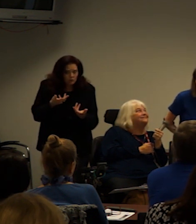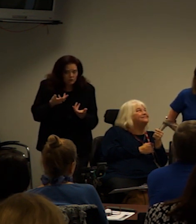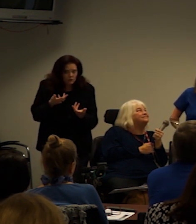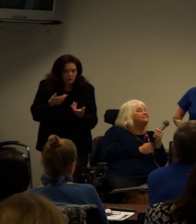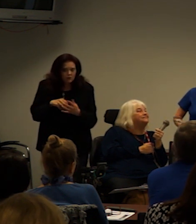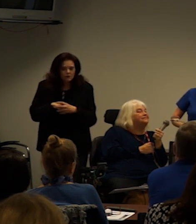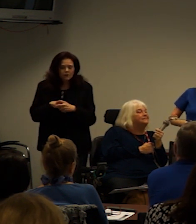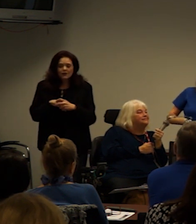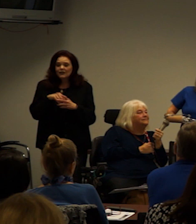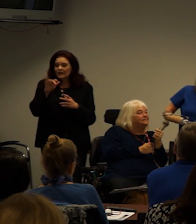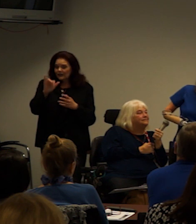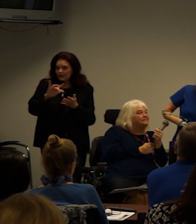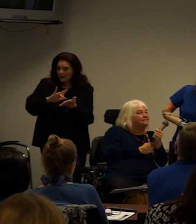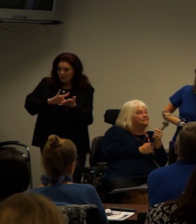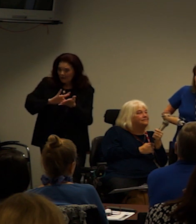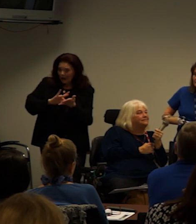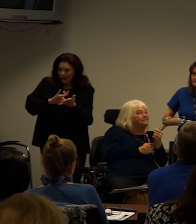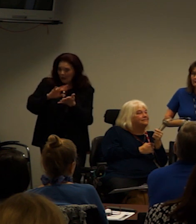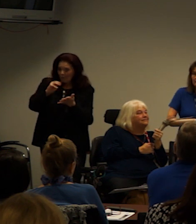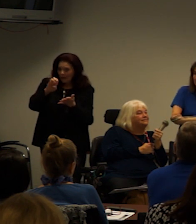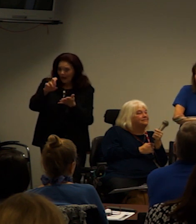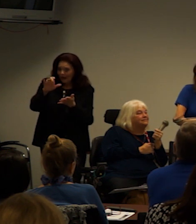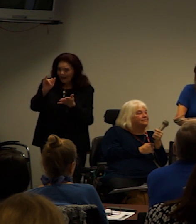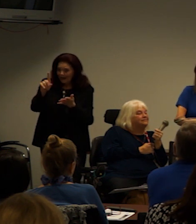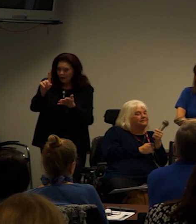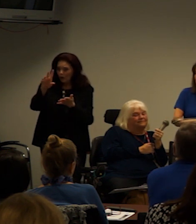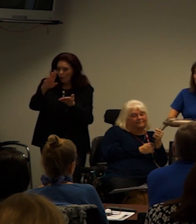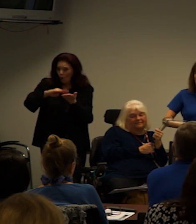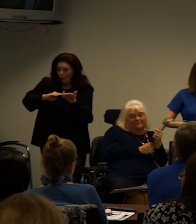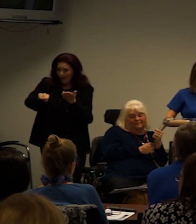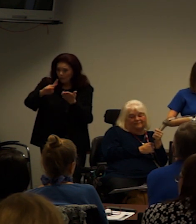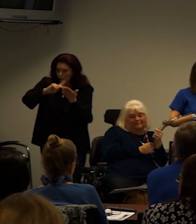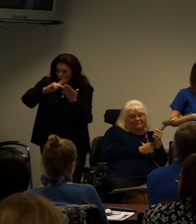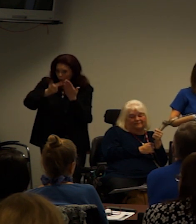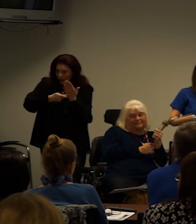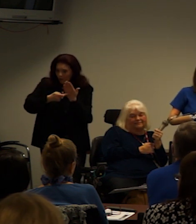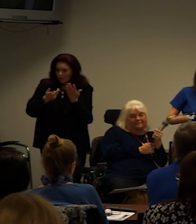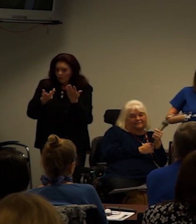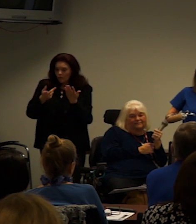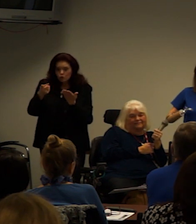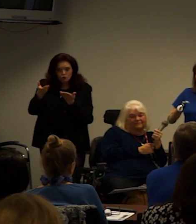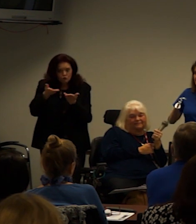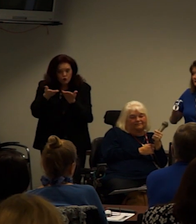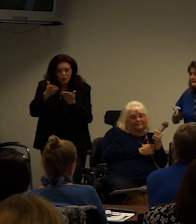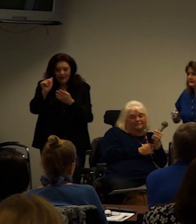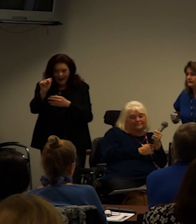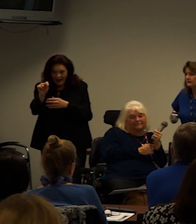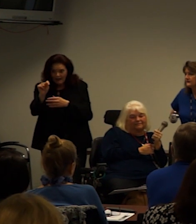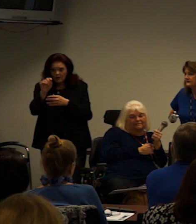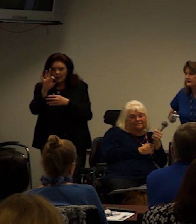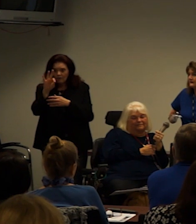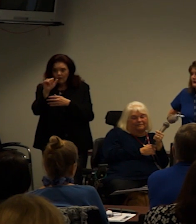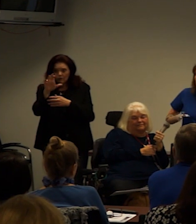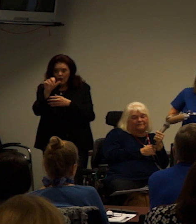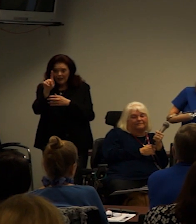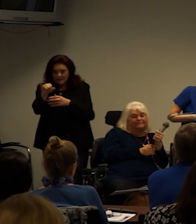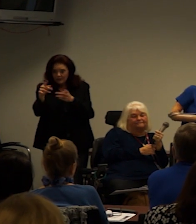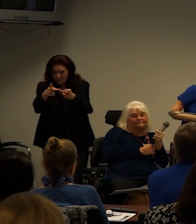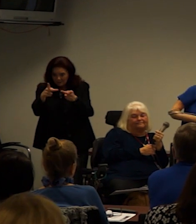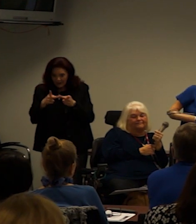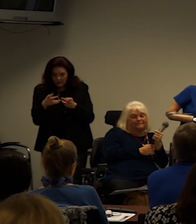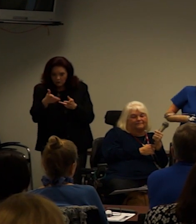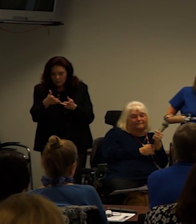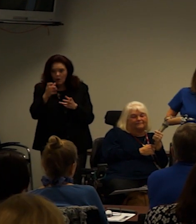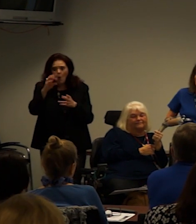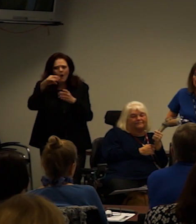know? And is it a Medicaid waiver or is it a, you know, what is it? What, are you served at a facility, for instance, or in